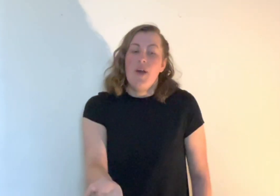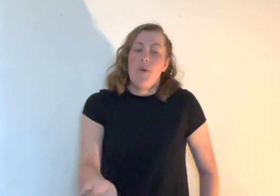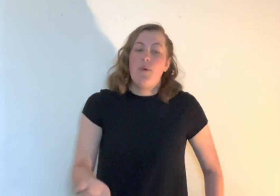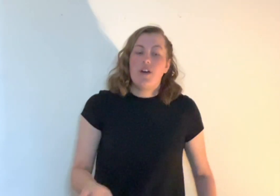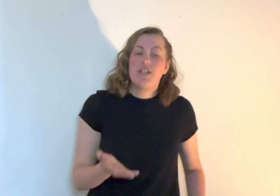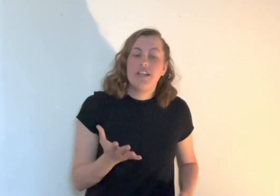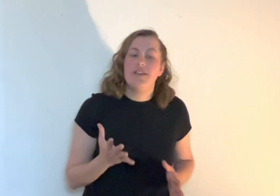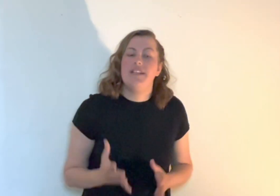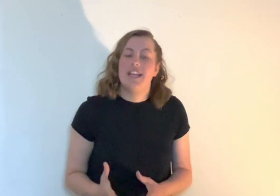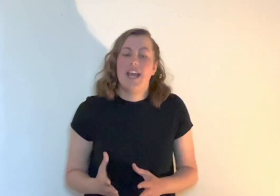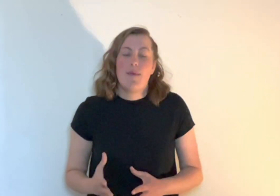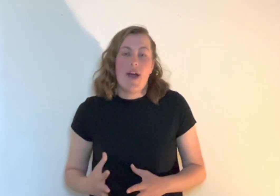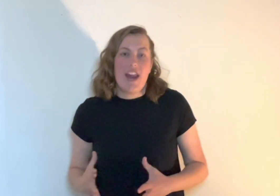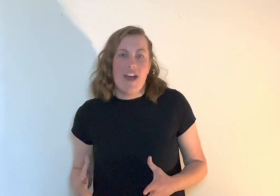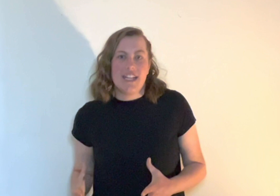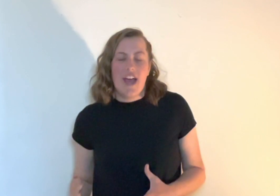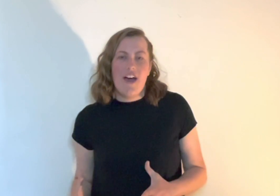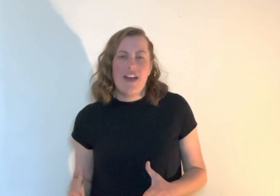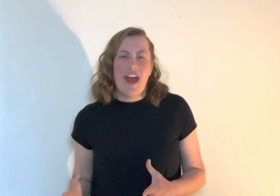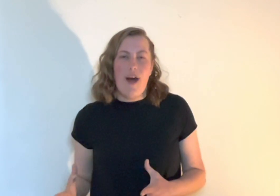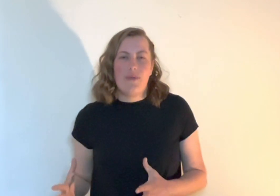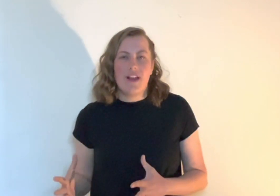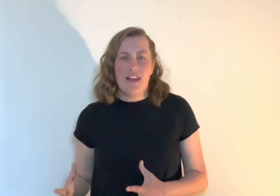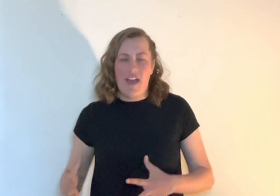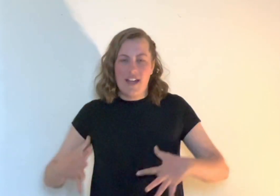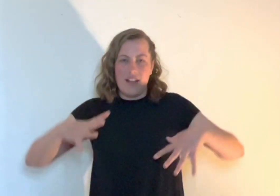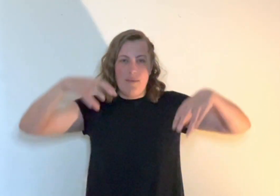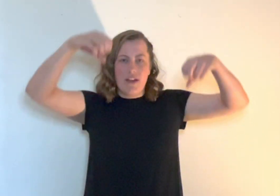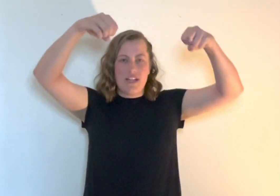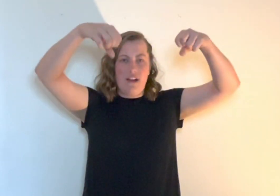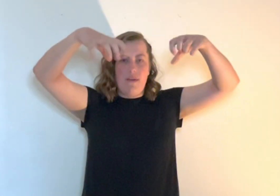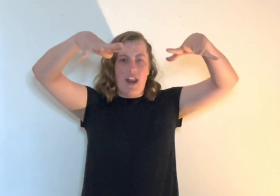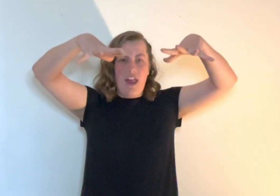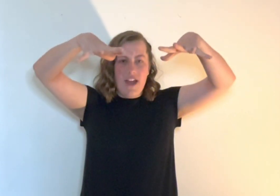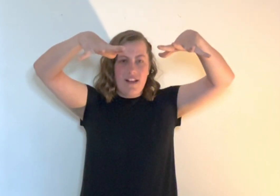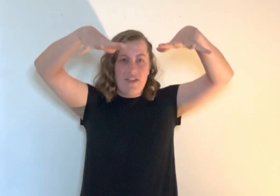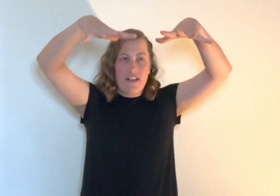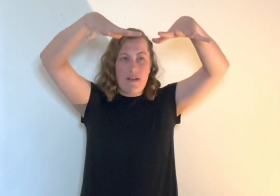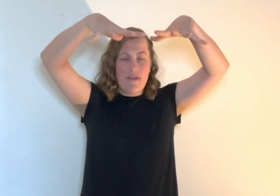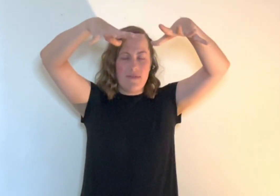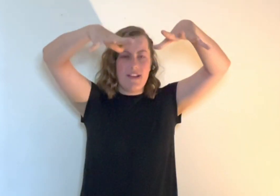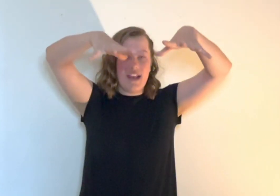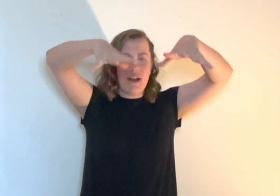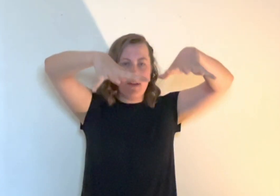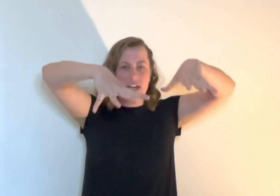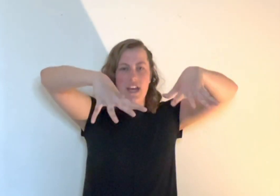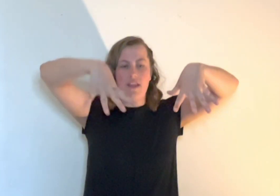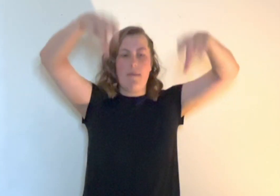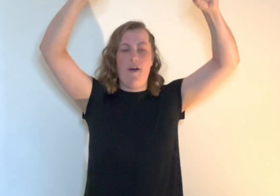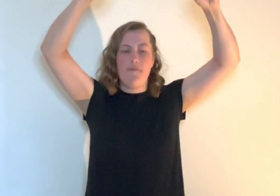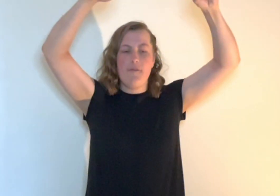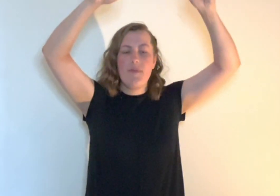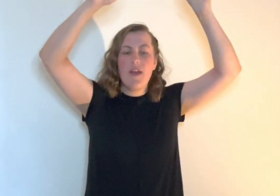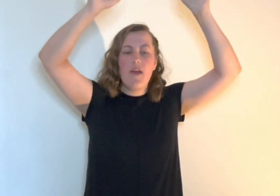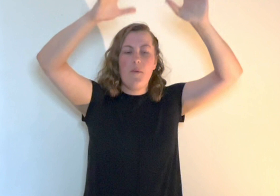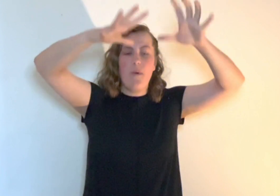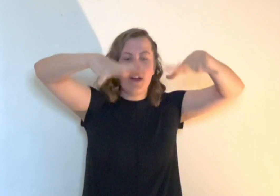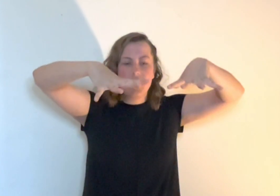What do you see when I turn out the light? So we're going to start with our lights like this Coming from the ceiling We're going to turn them off What do